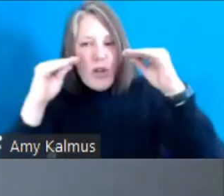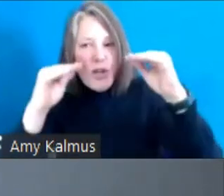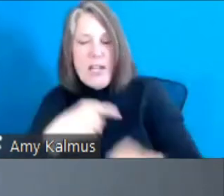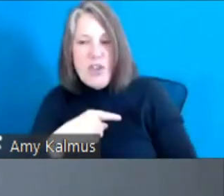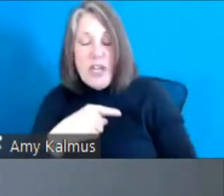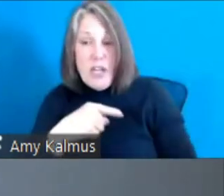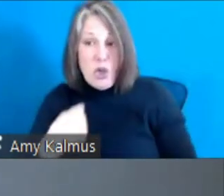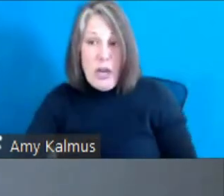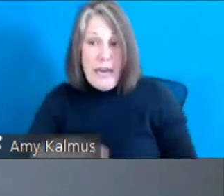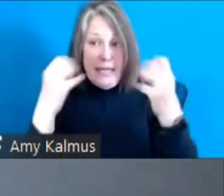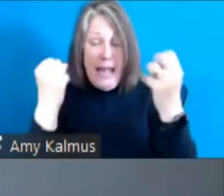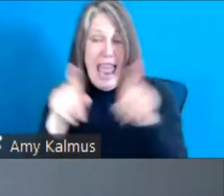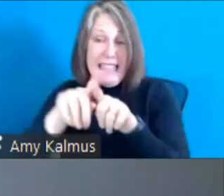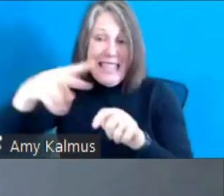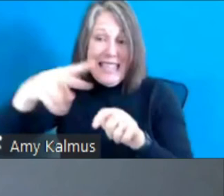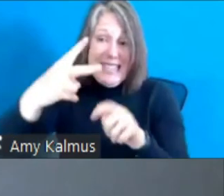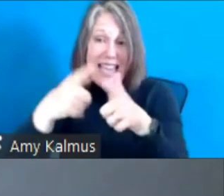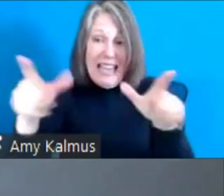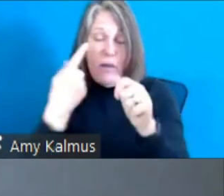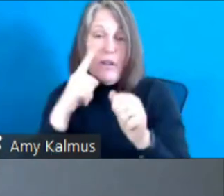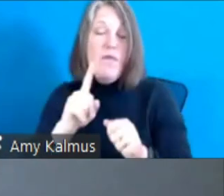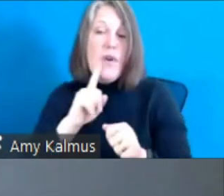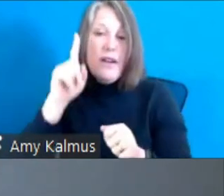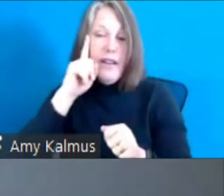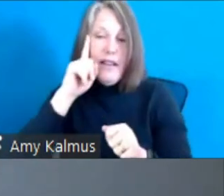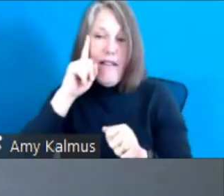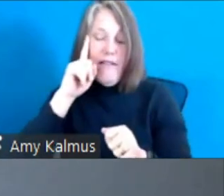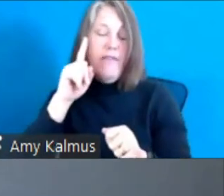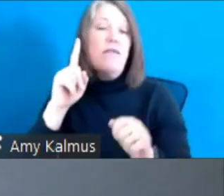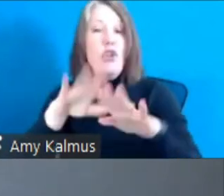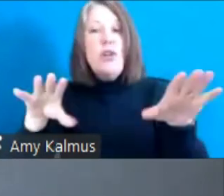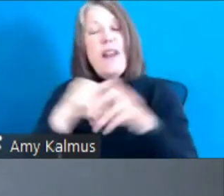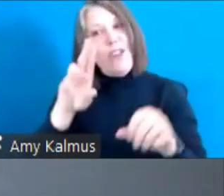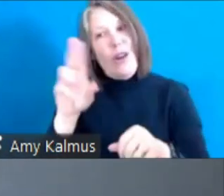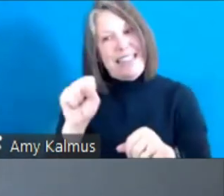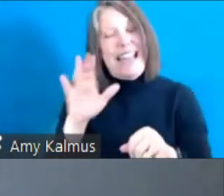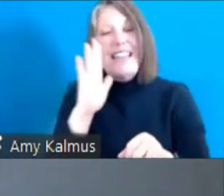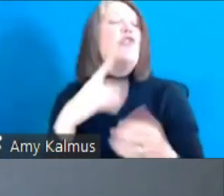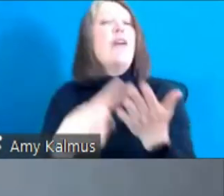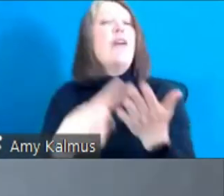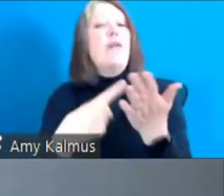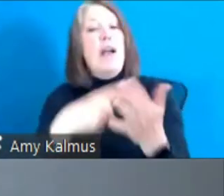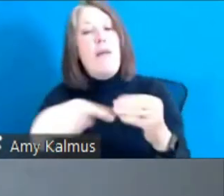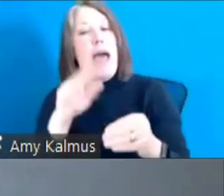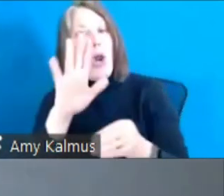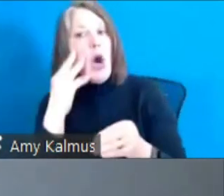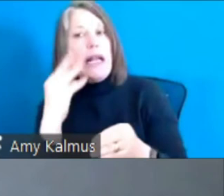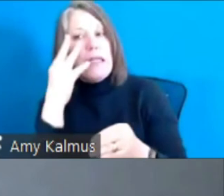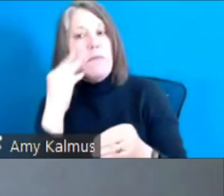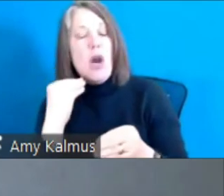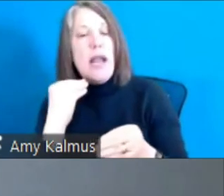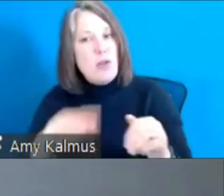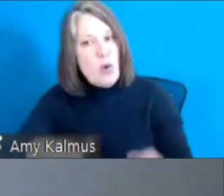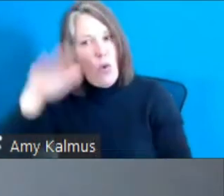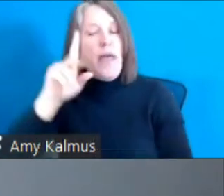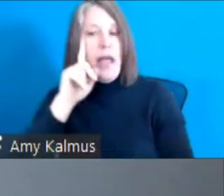Sign Language as a second language for deaf students in the United States. She's going to talk to you about her experience growing up